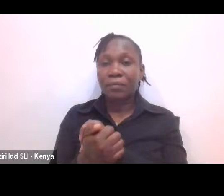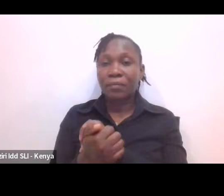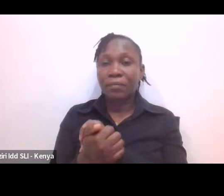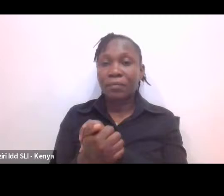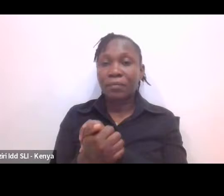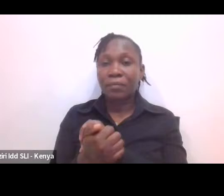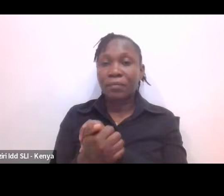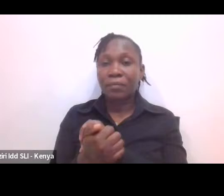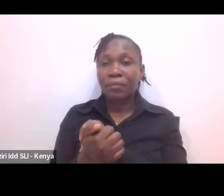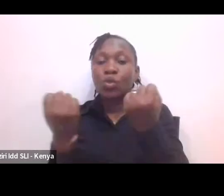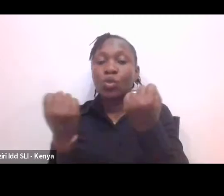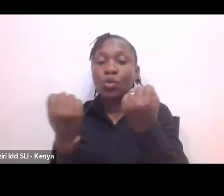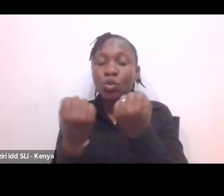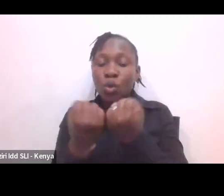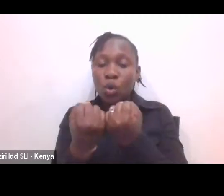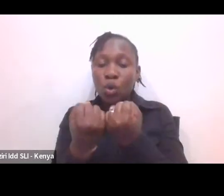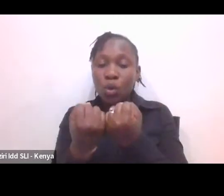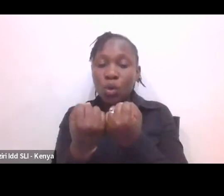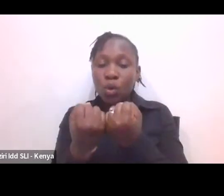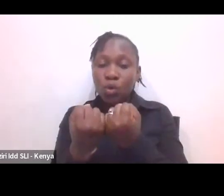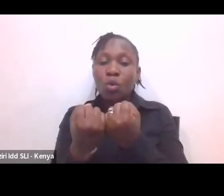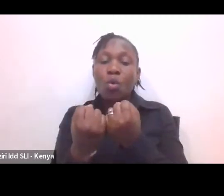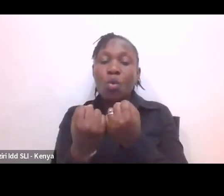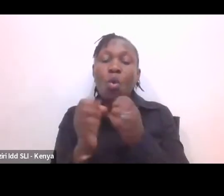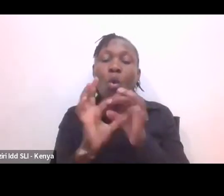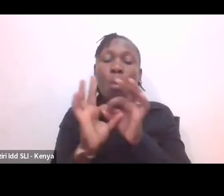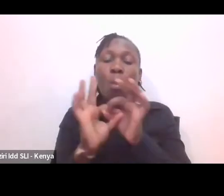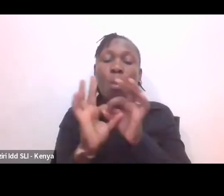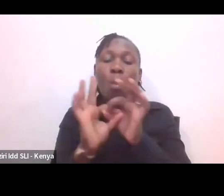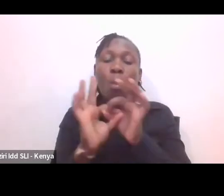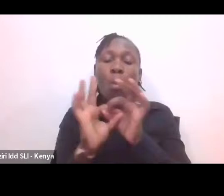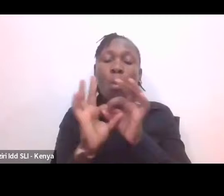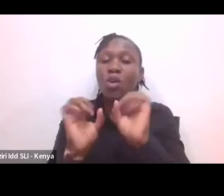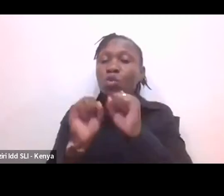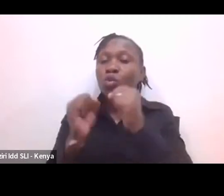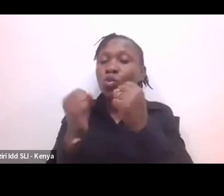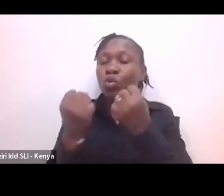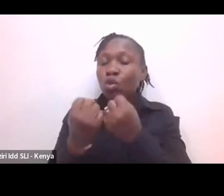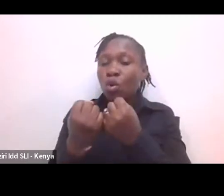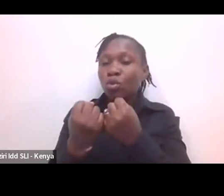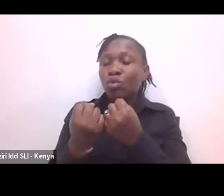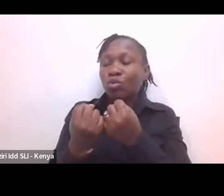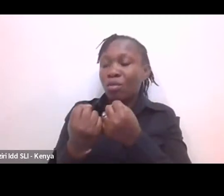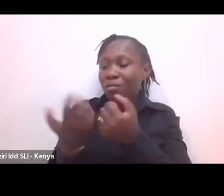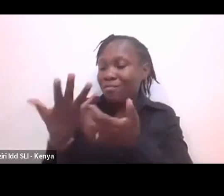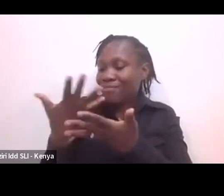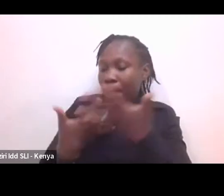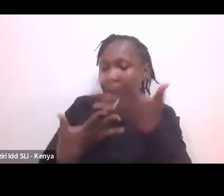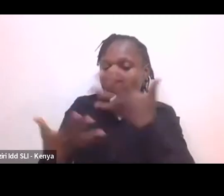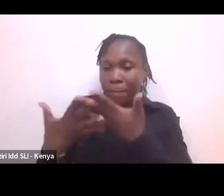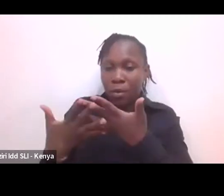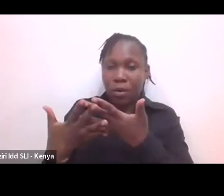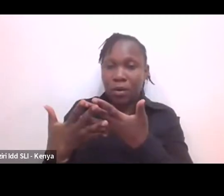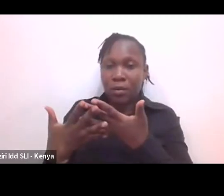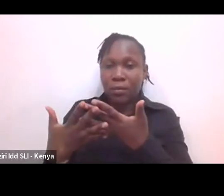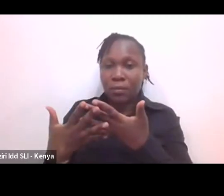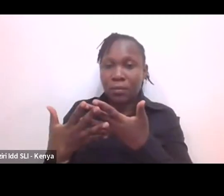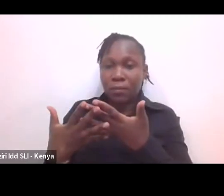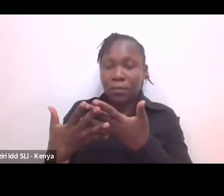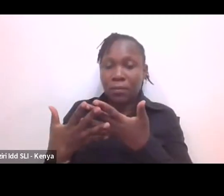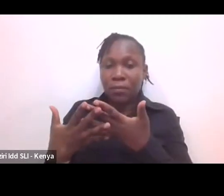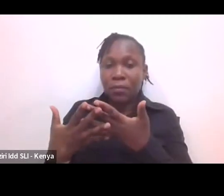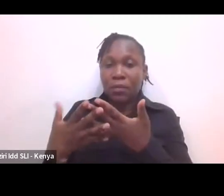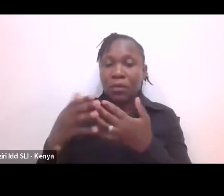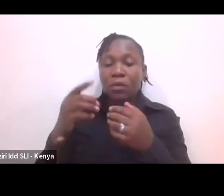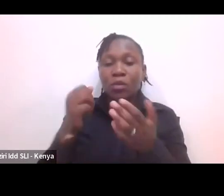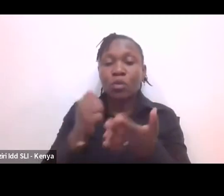purpose, characterized by cooperation and peer support, profoundly impacts on students' self-worth,